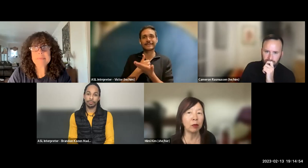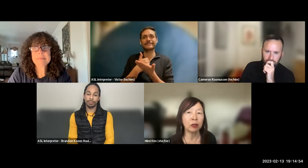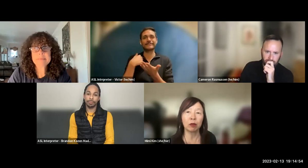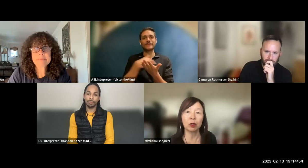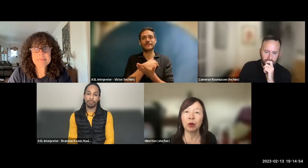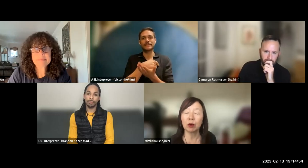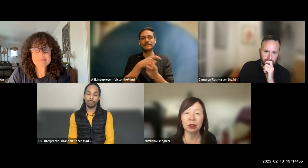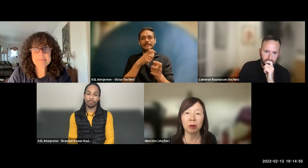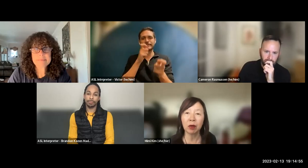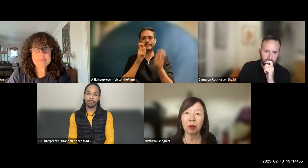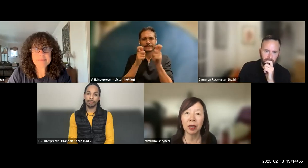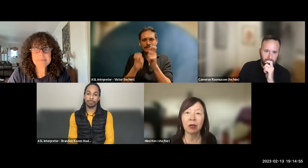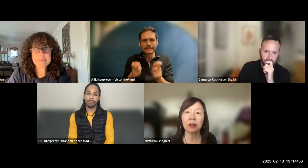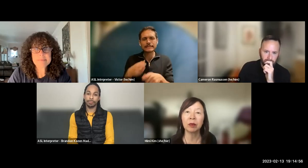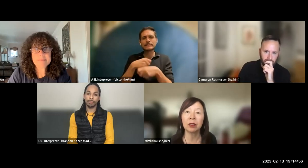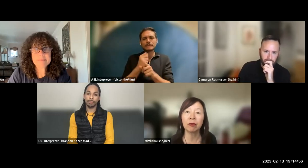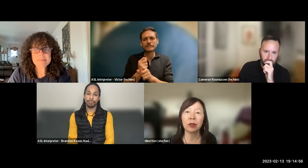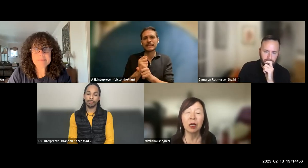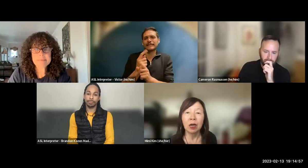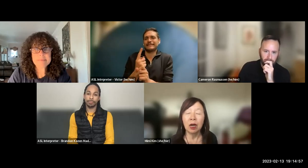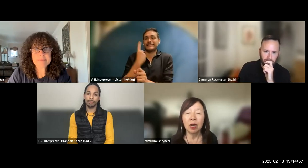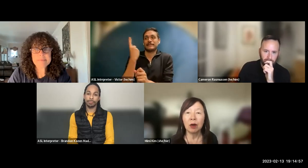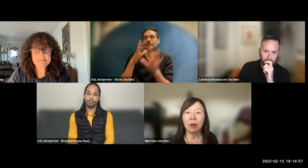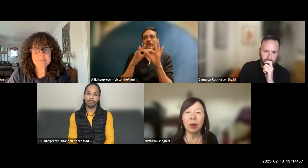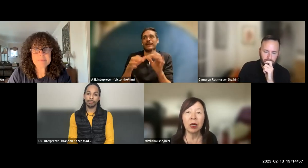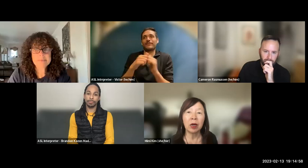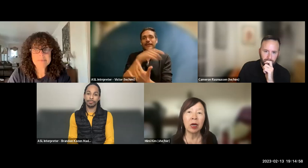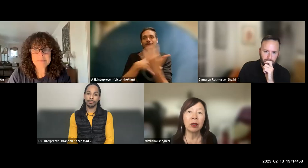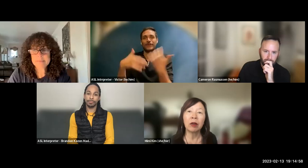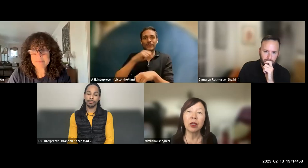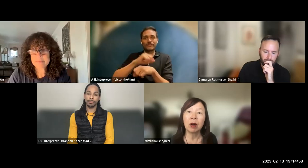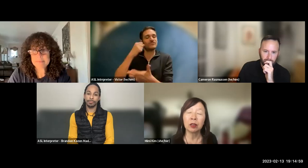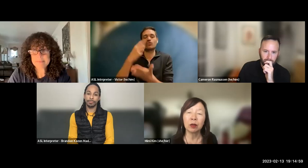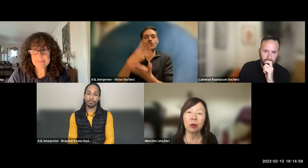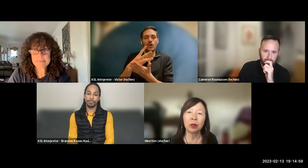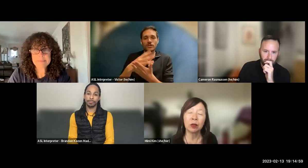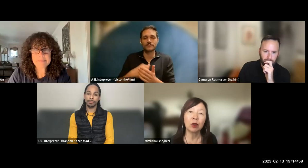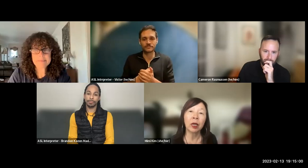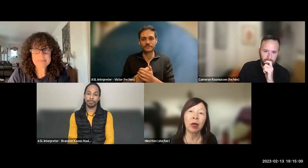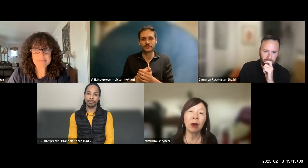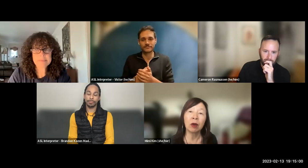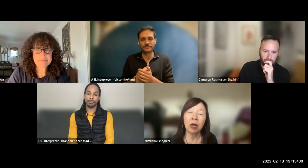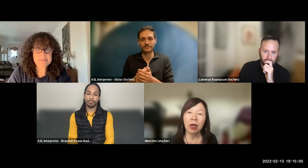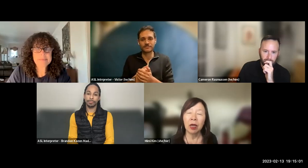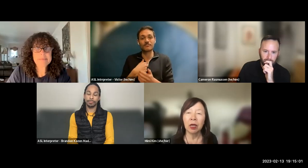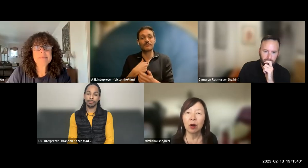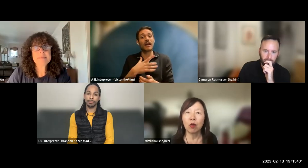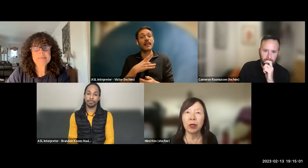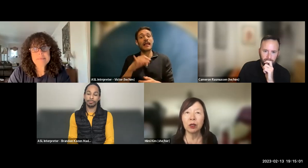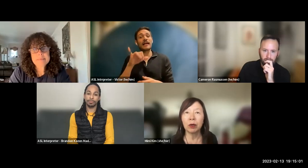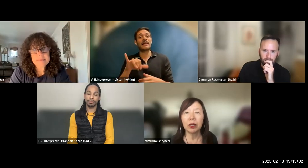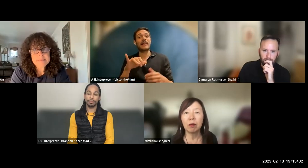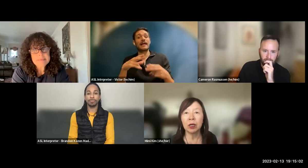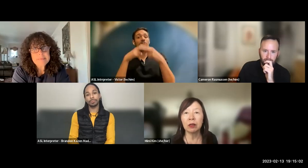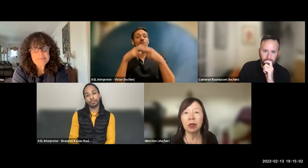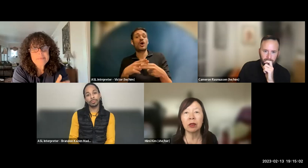as an abolitionist social work or something that we might call something different. I love the call to the term care and an